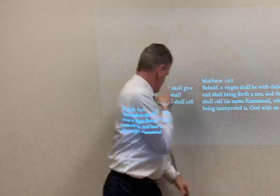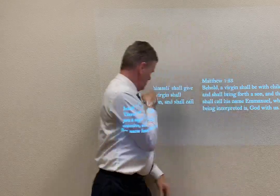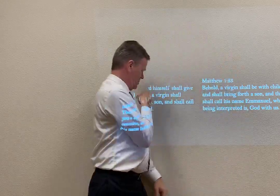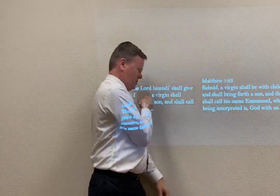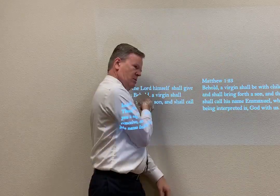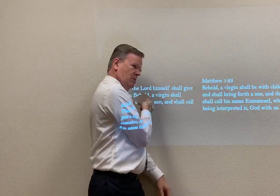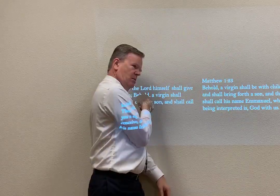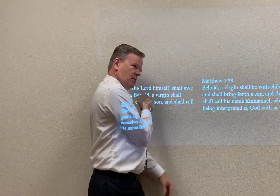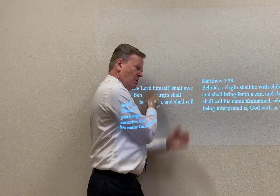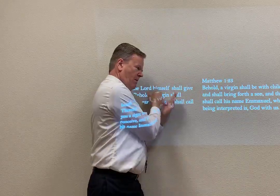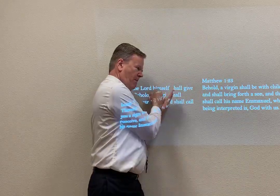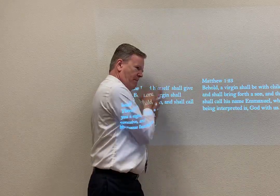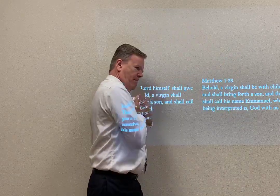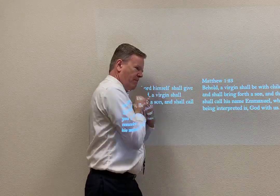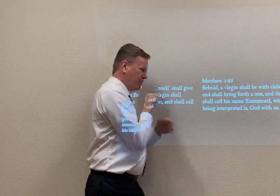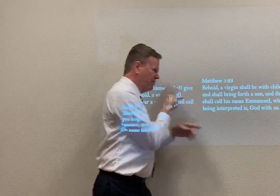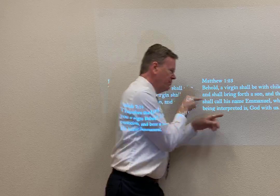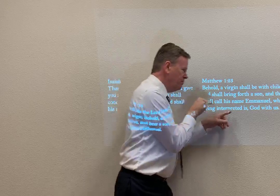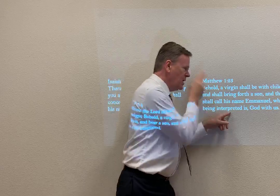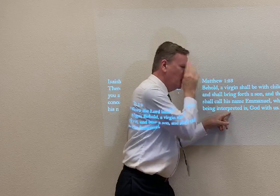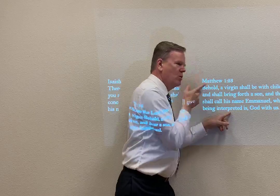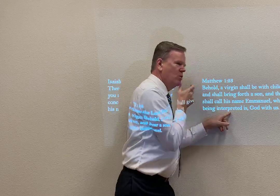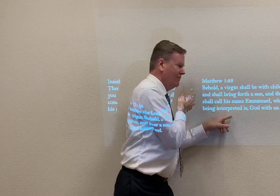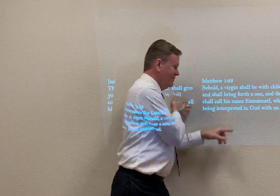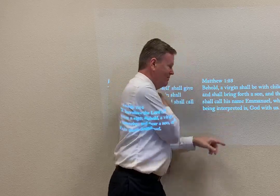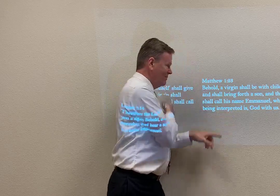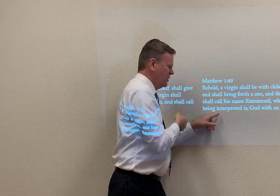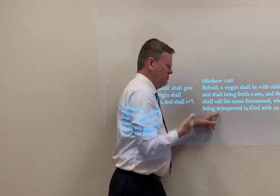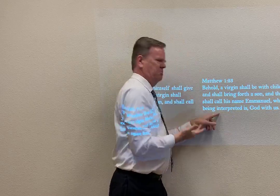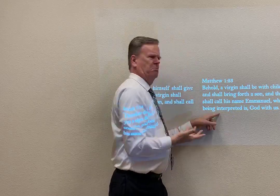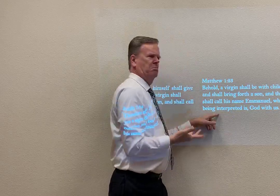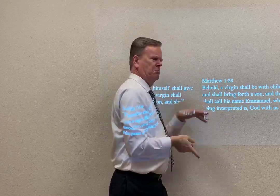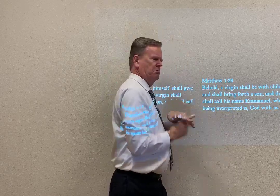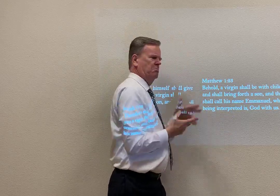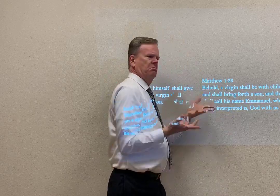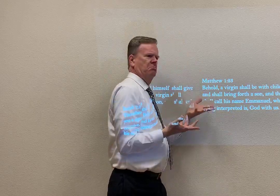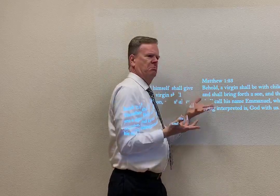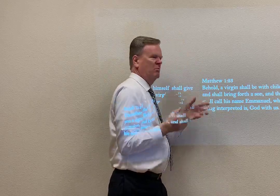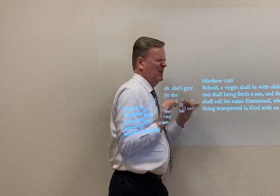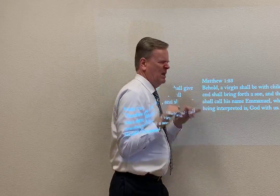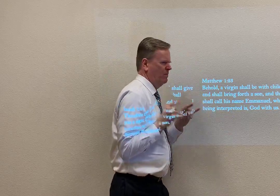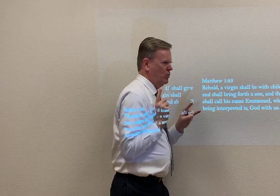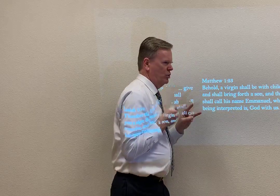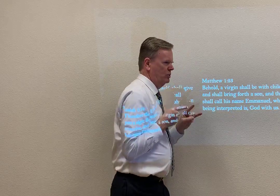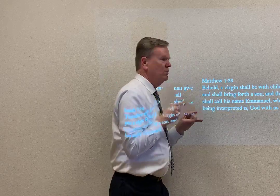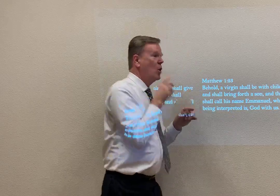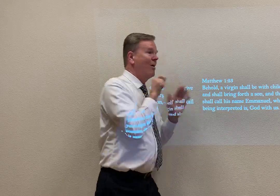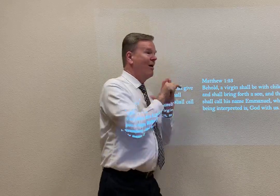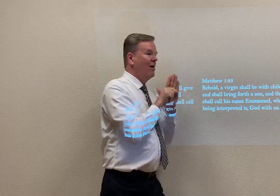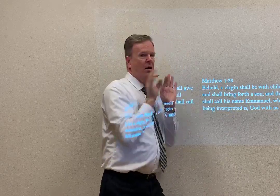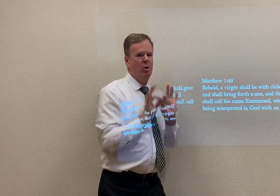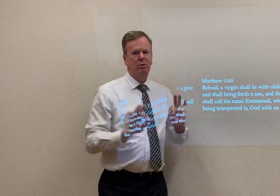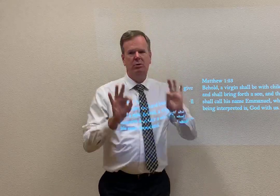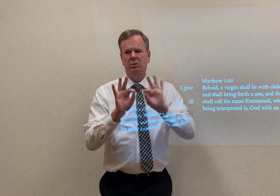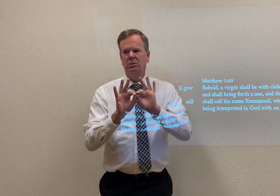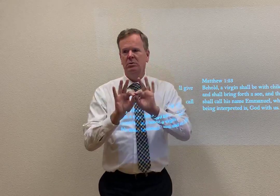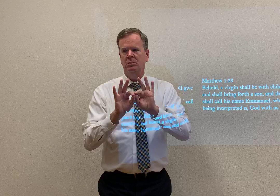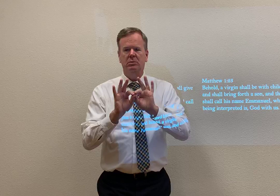of the prophecies in the book of Isaiah. And the book of Isaiah gives us an understanding and a knowledge of those things that are come to pass in the book